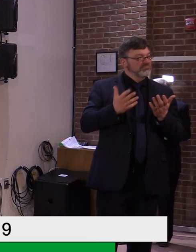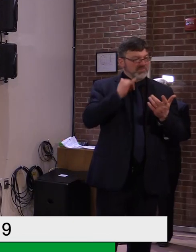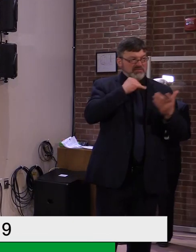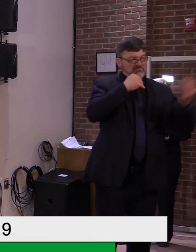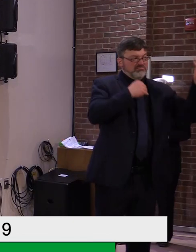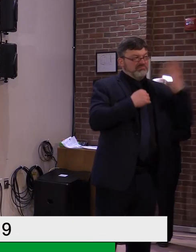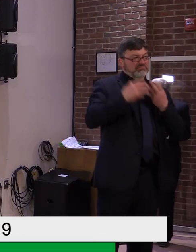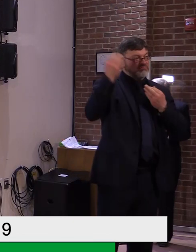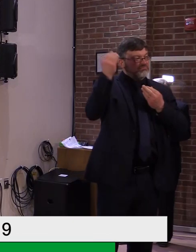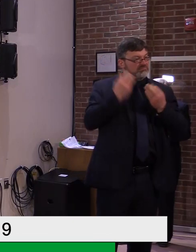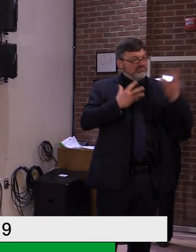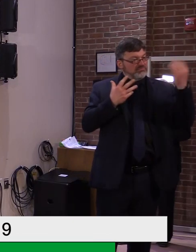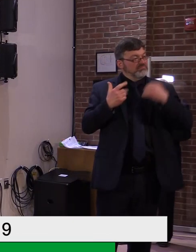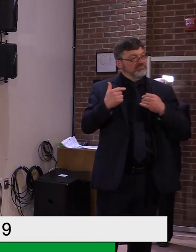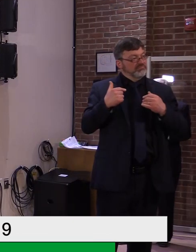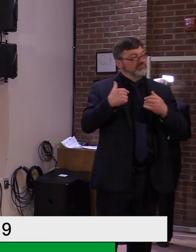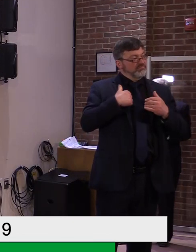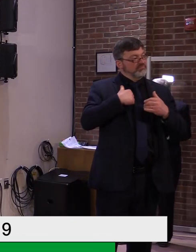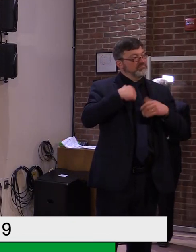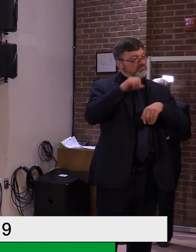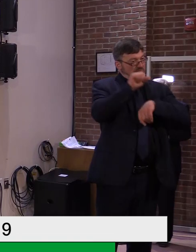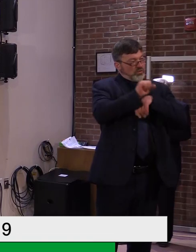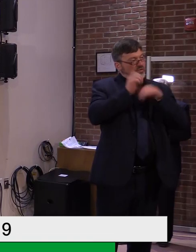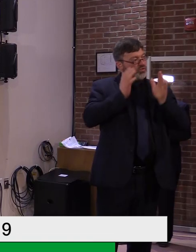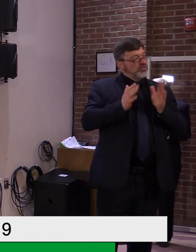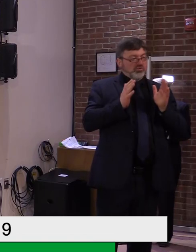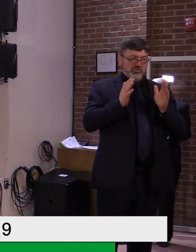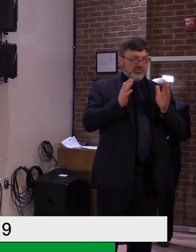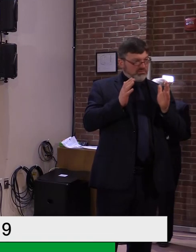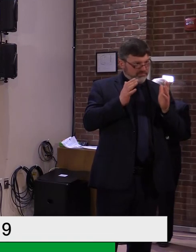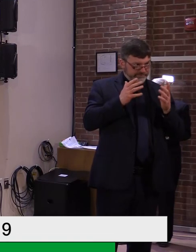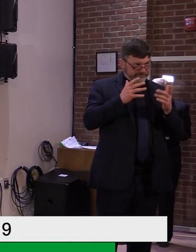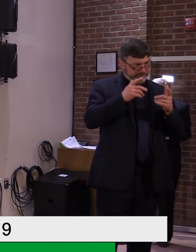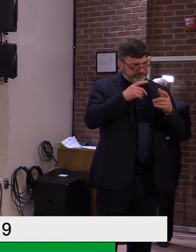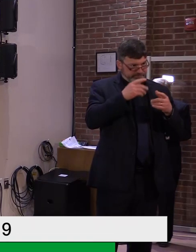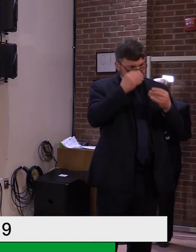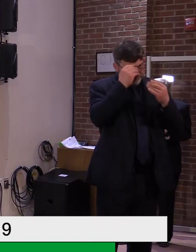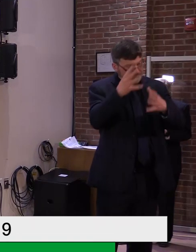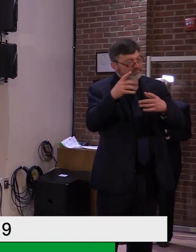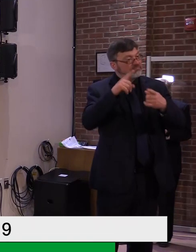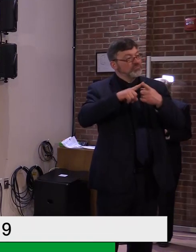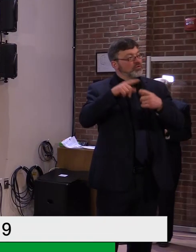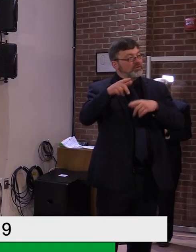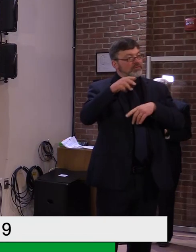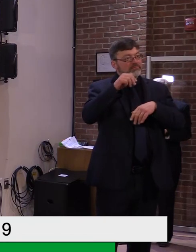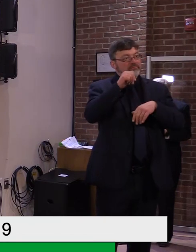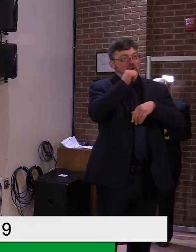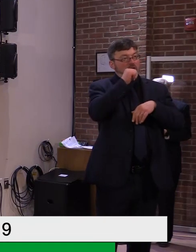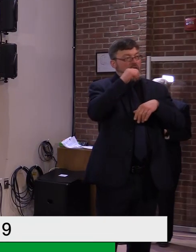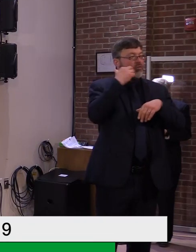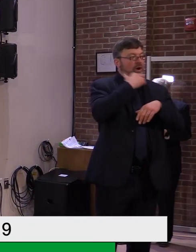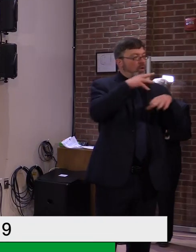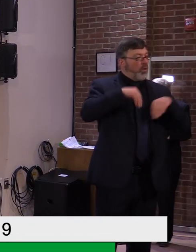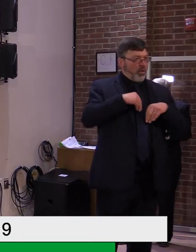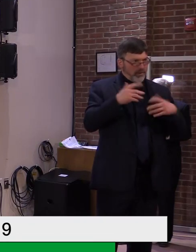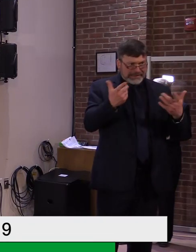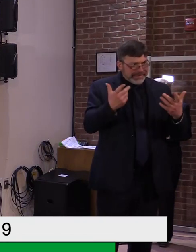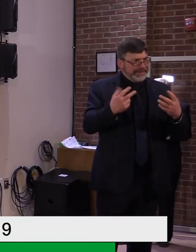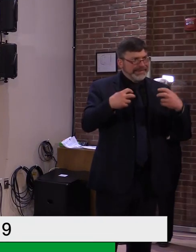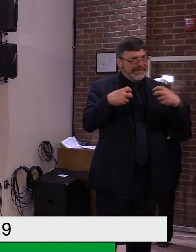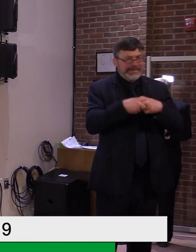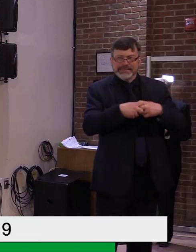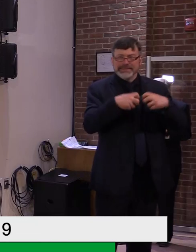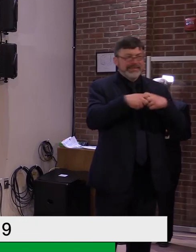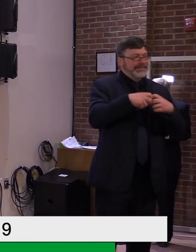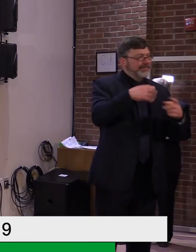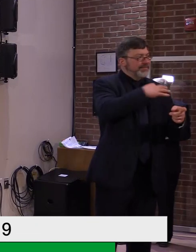are gaming the system, if you will. So, Governor, what can you and the state do to help these needy businesses fill